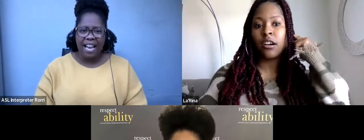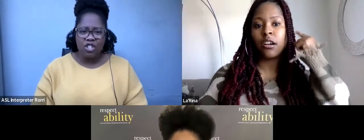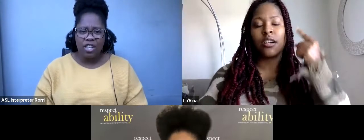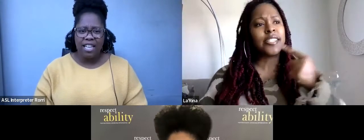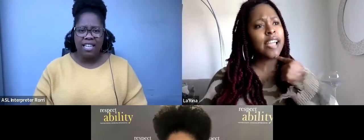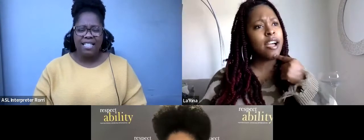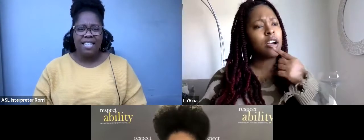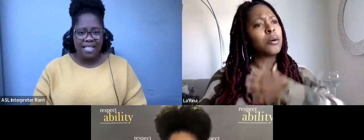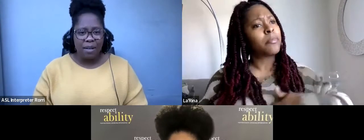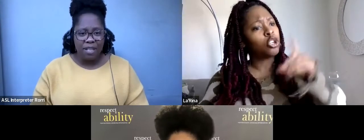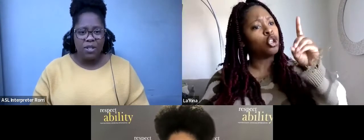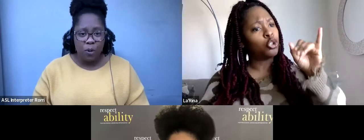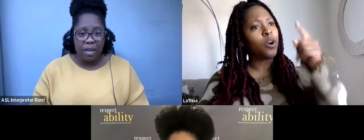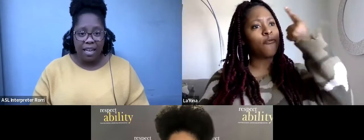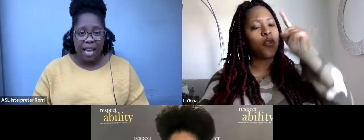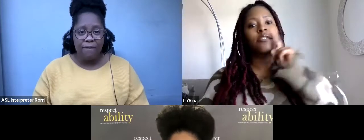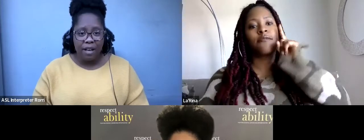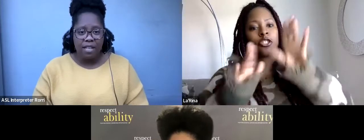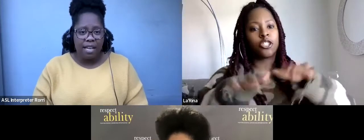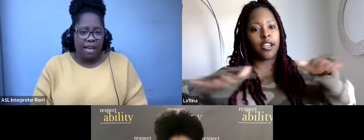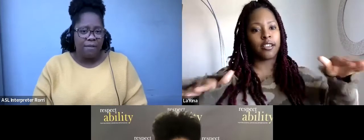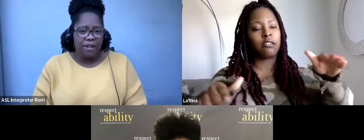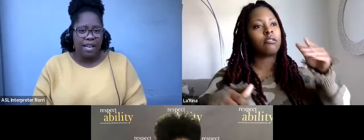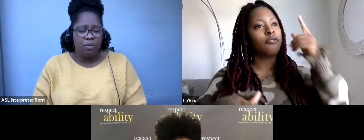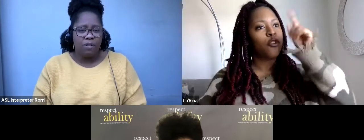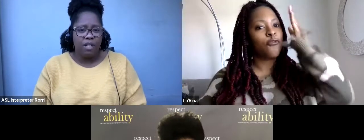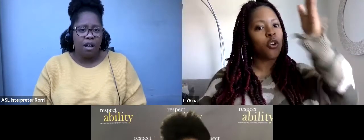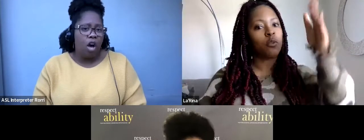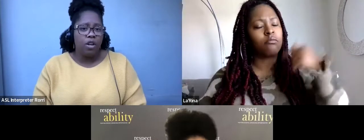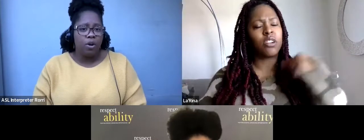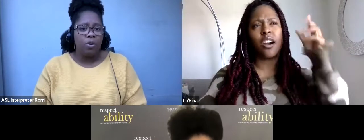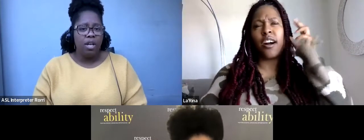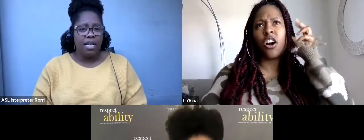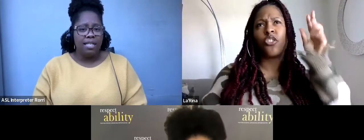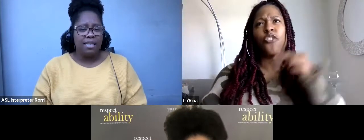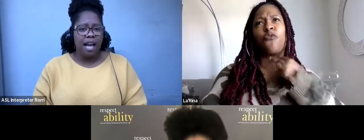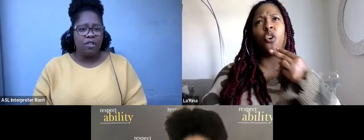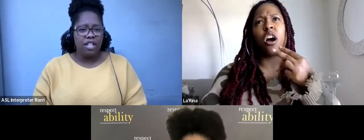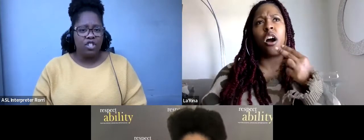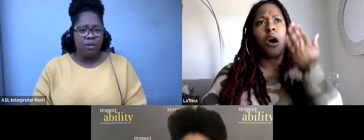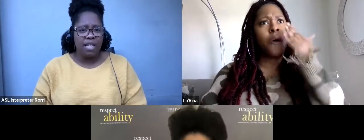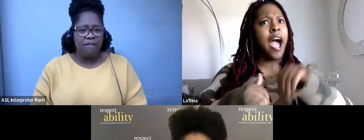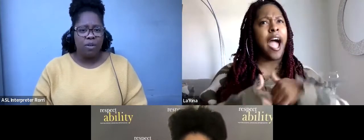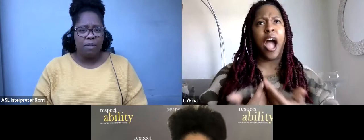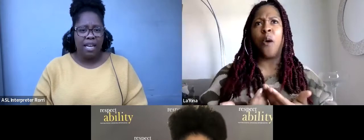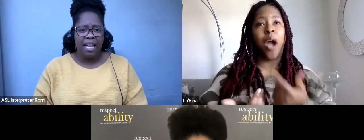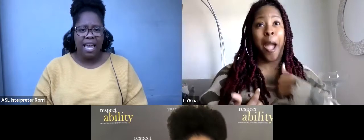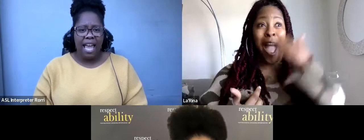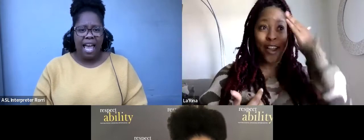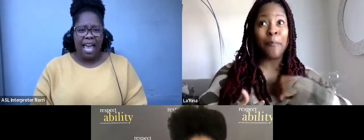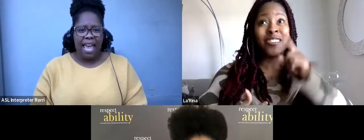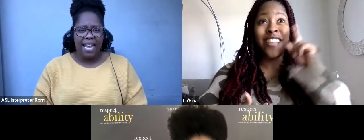God actually said something to me. I kind of felt like it was an audio conversation he was having with